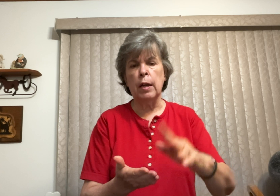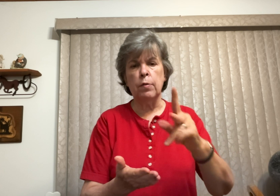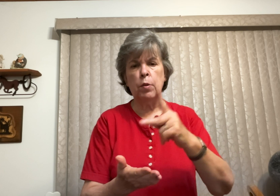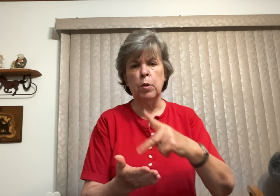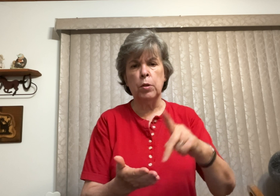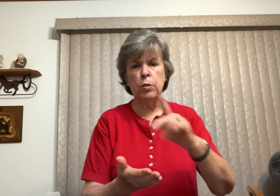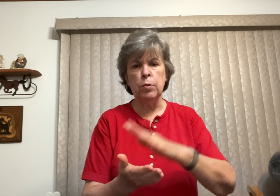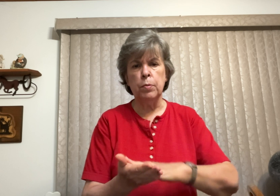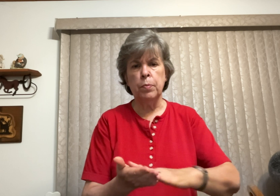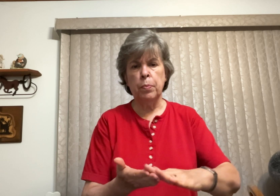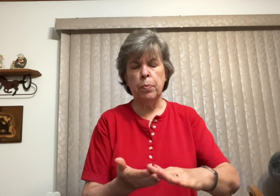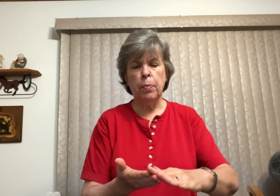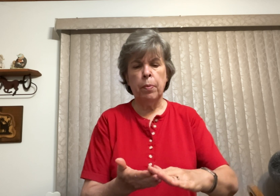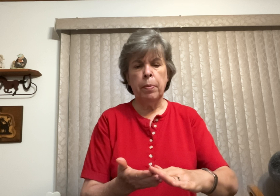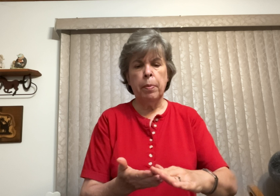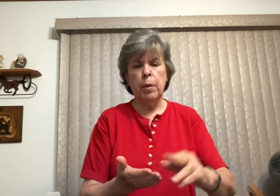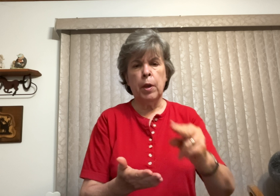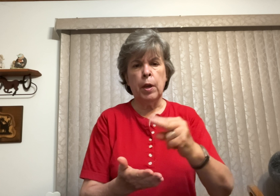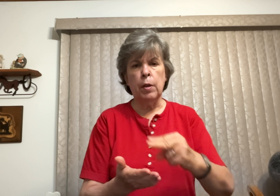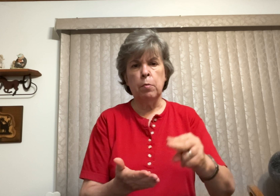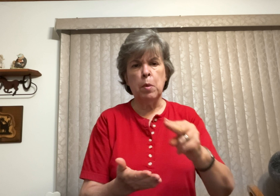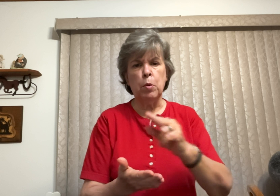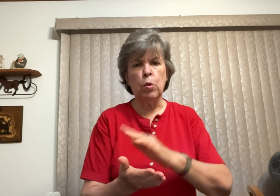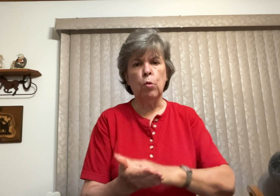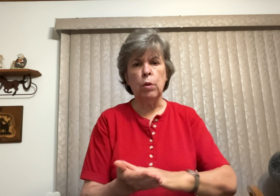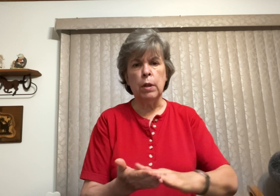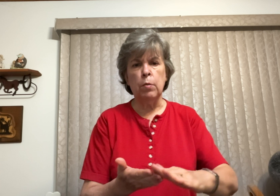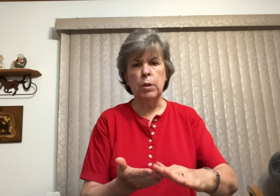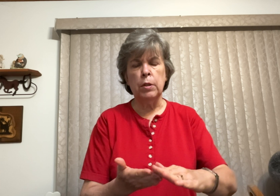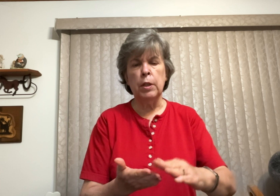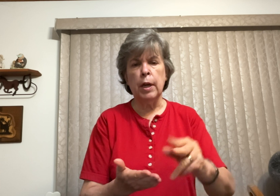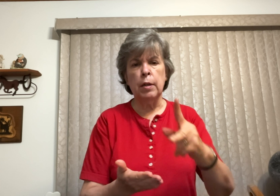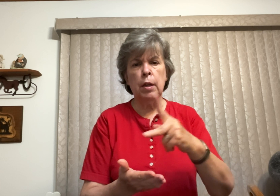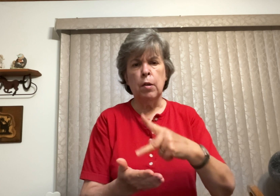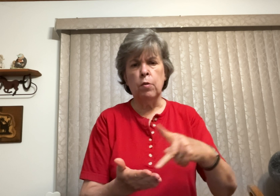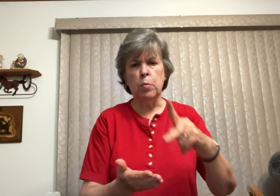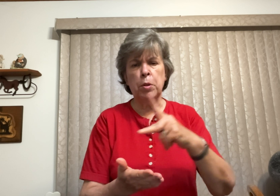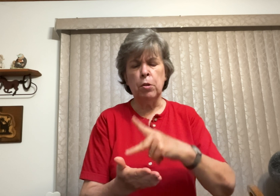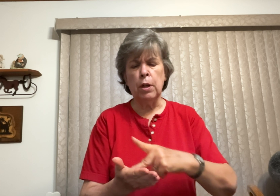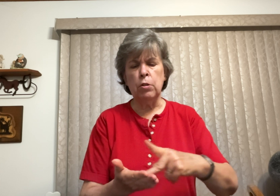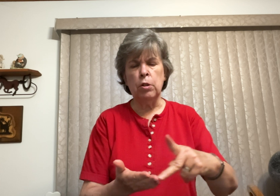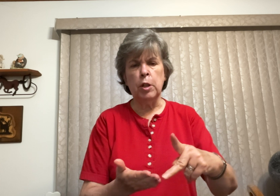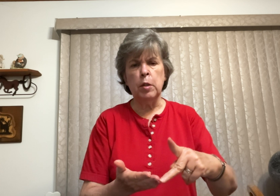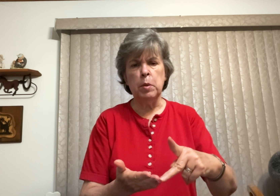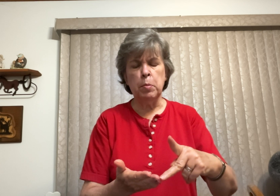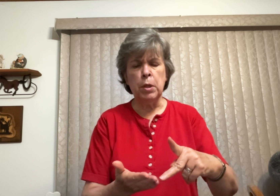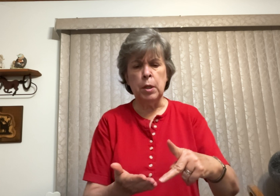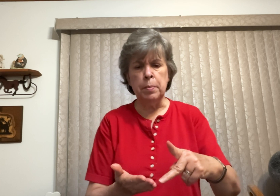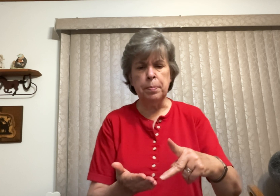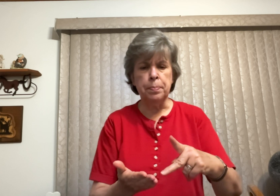you want to. Okay, remember holy, we did that. For pure, I usually keep the P.